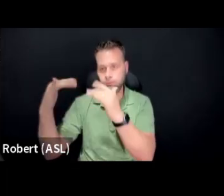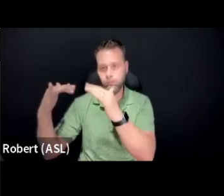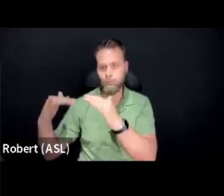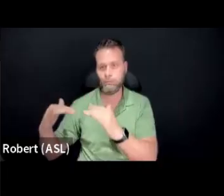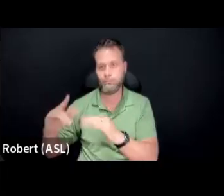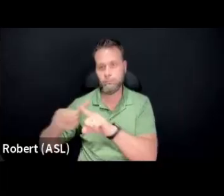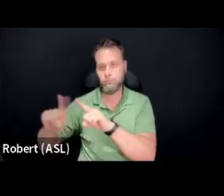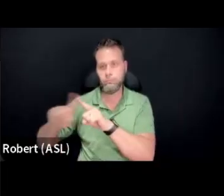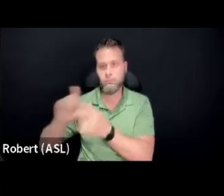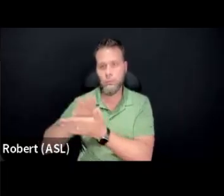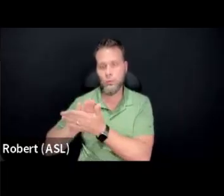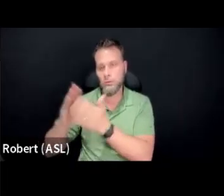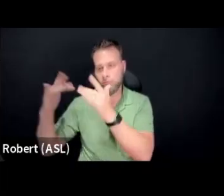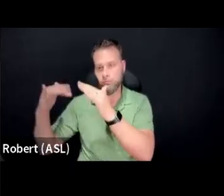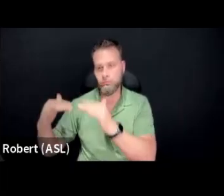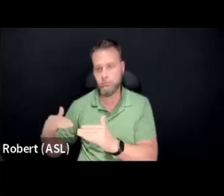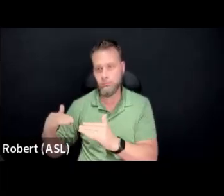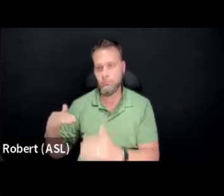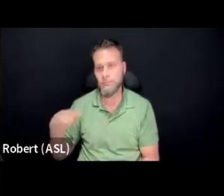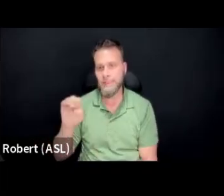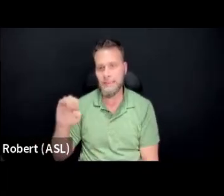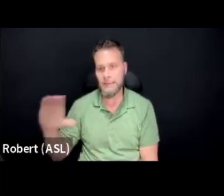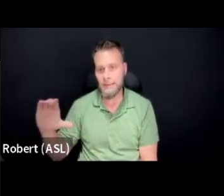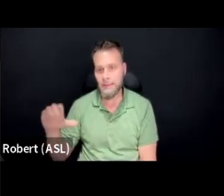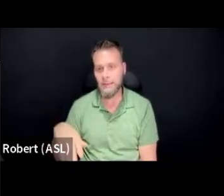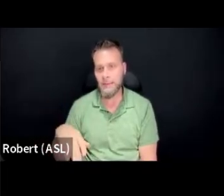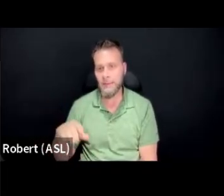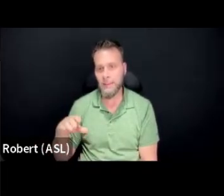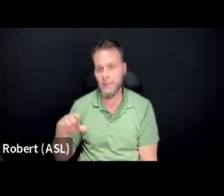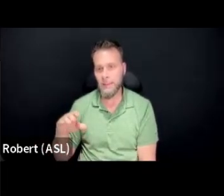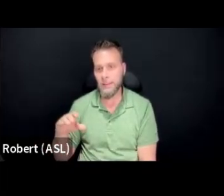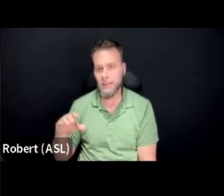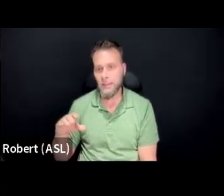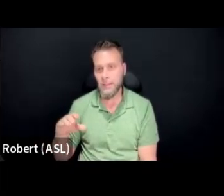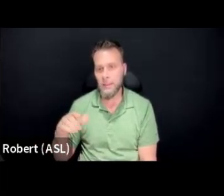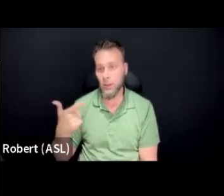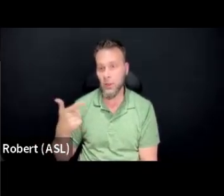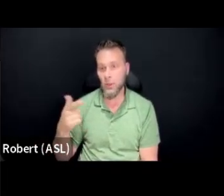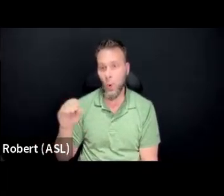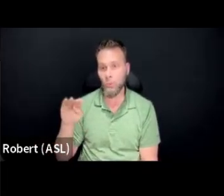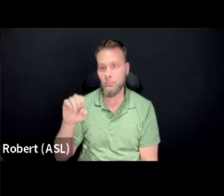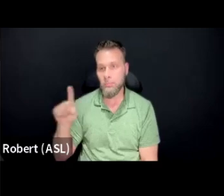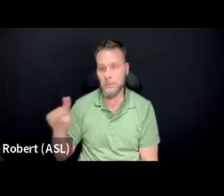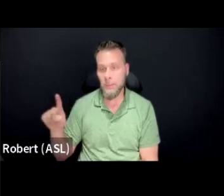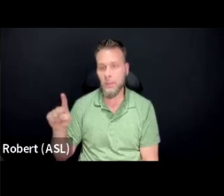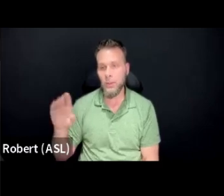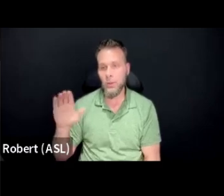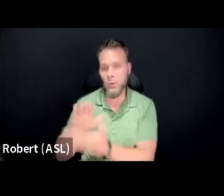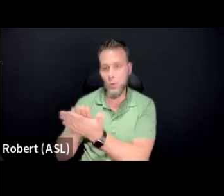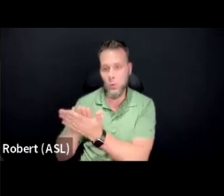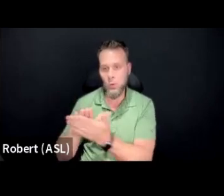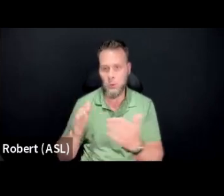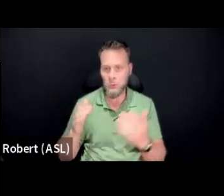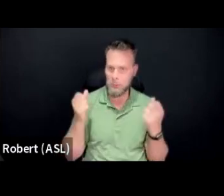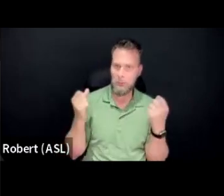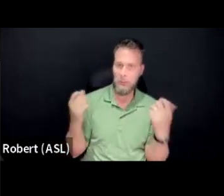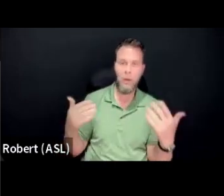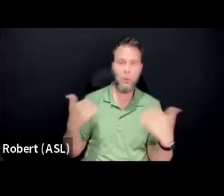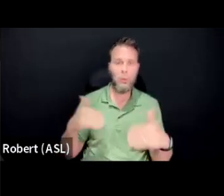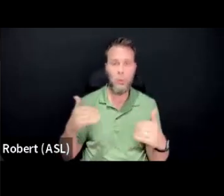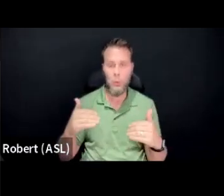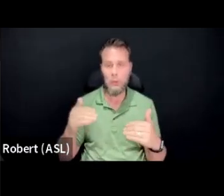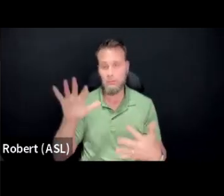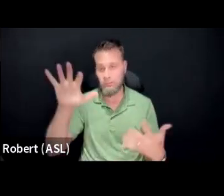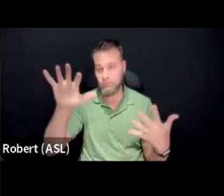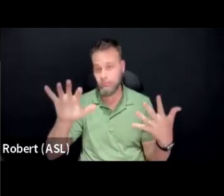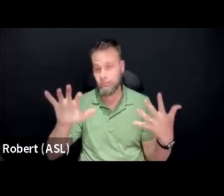Conley, Bradley, EUC, William Trotter, homeschool. Wow. Okay, so we have a lot of people here. This is a long